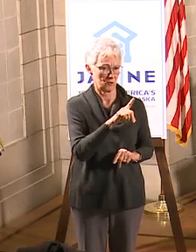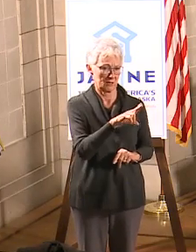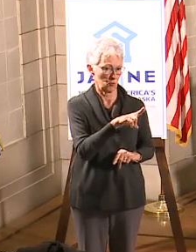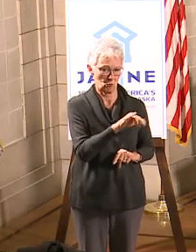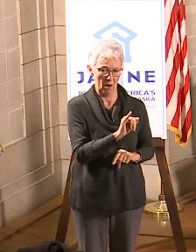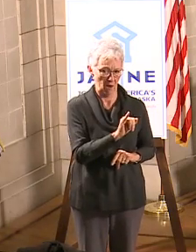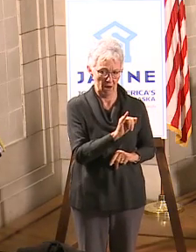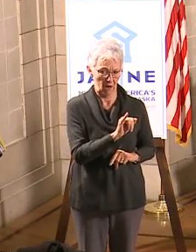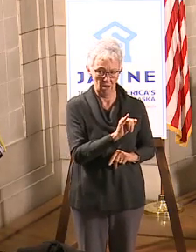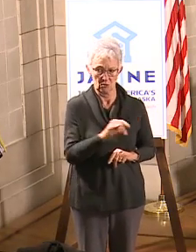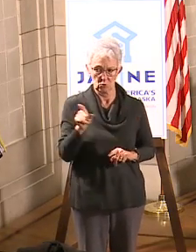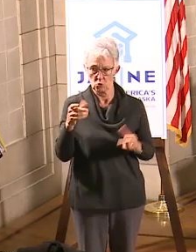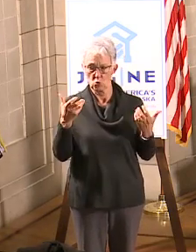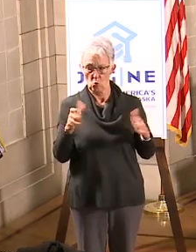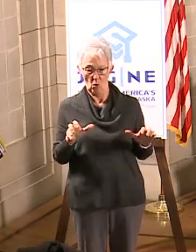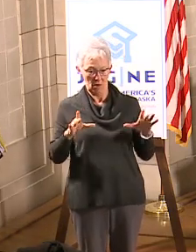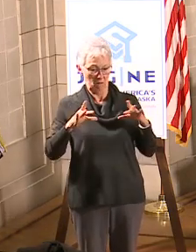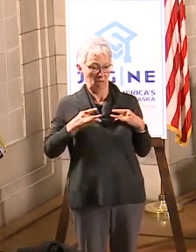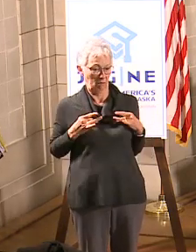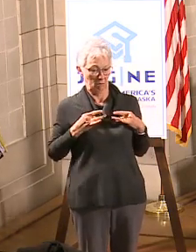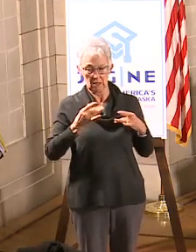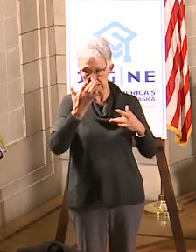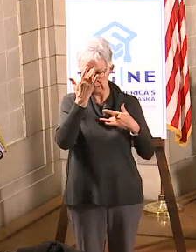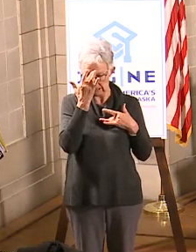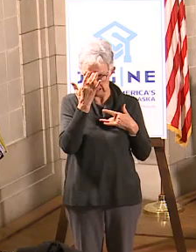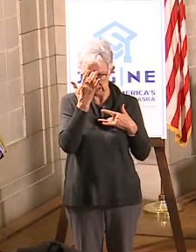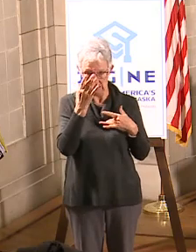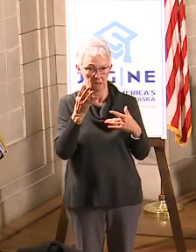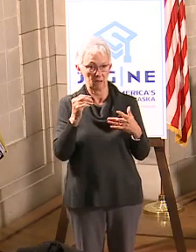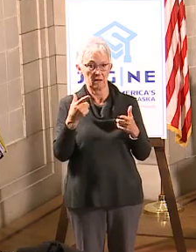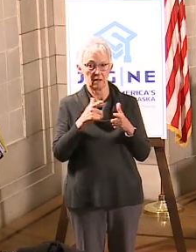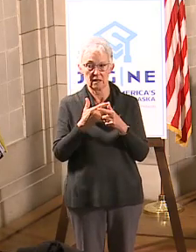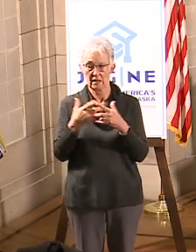an accident because you were drinking and driving. So please do not drink and